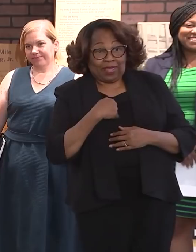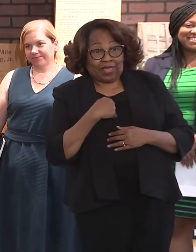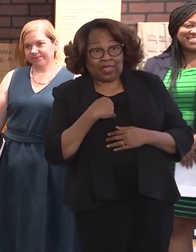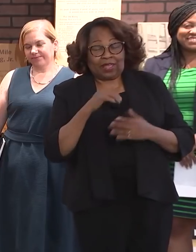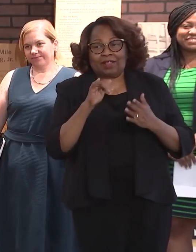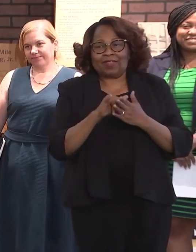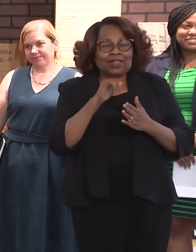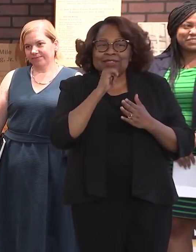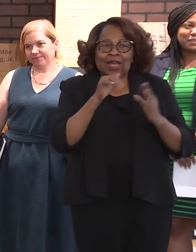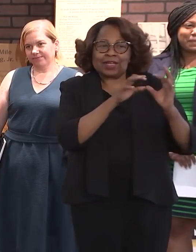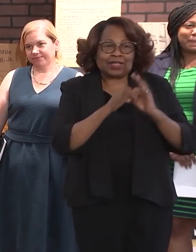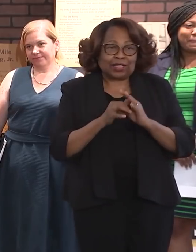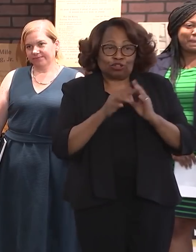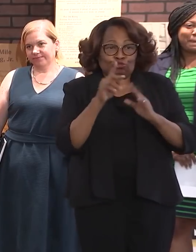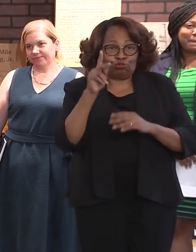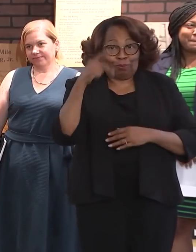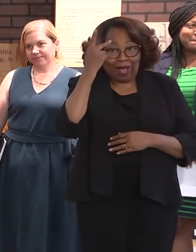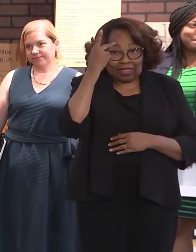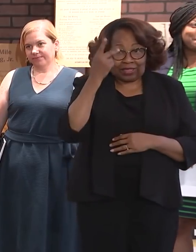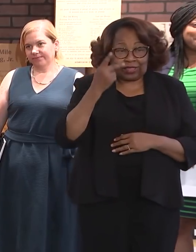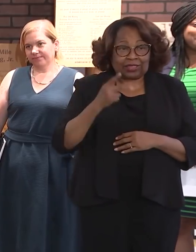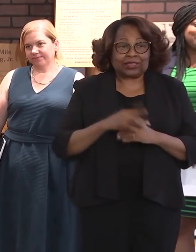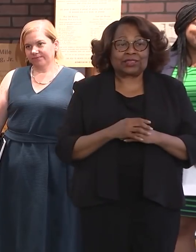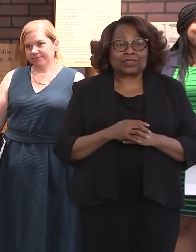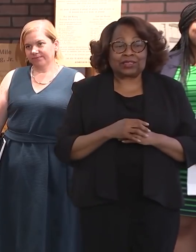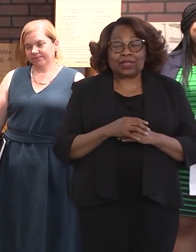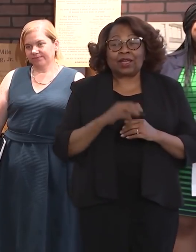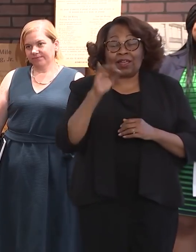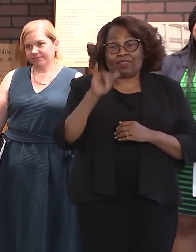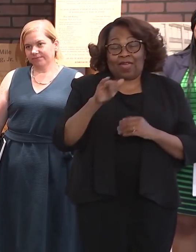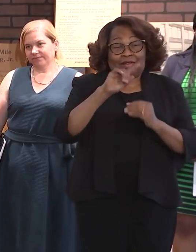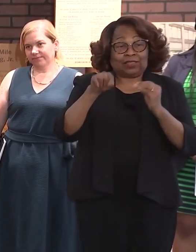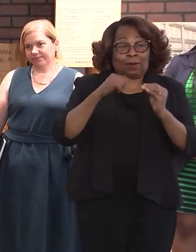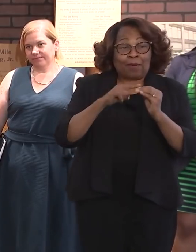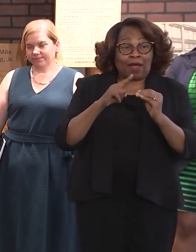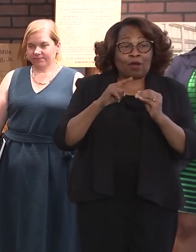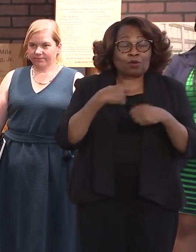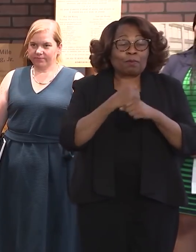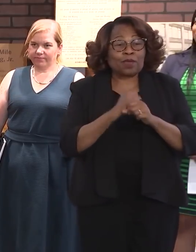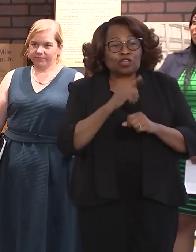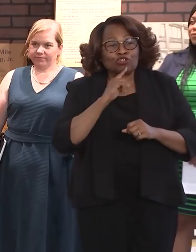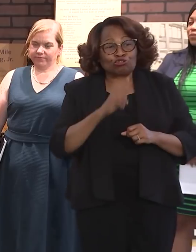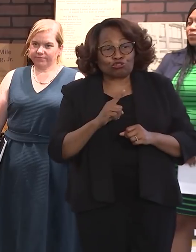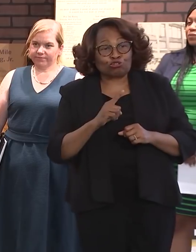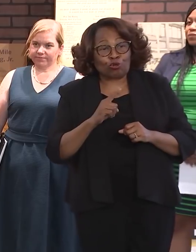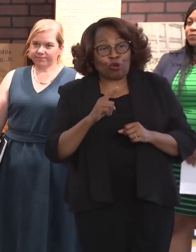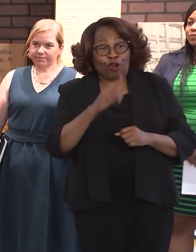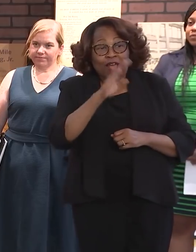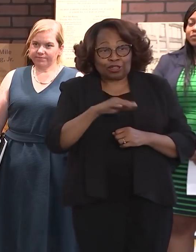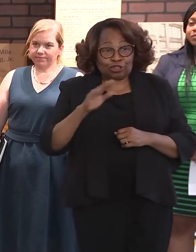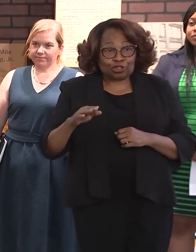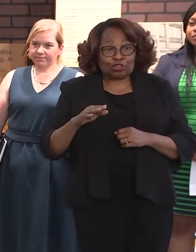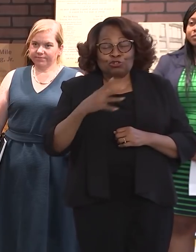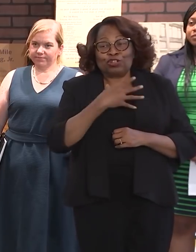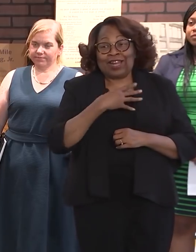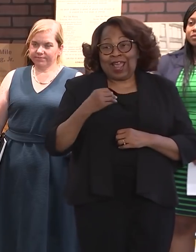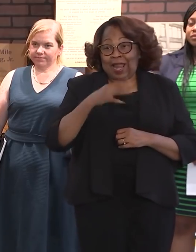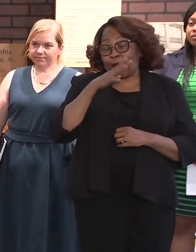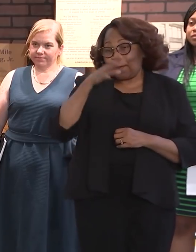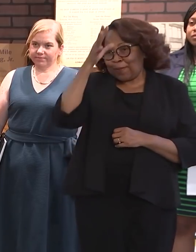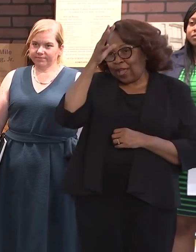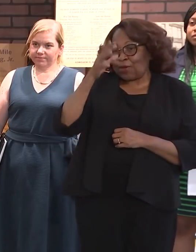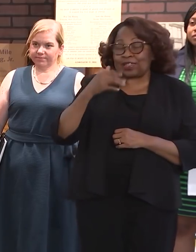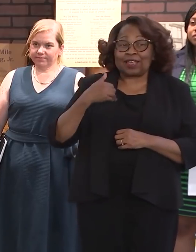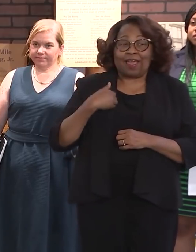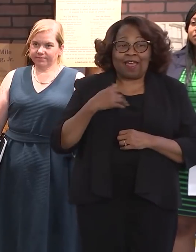ever been about politics, ever. This is about making sure that our children and our parents